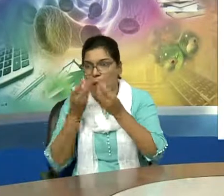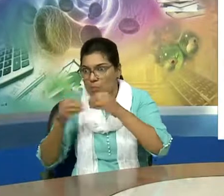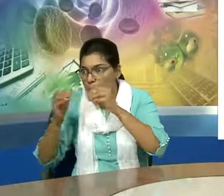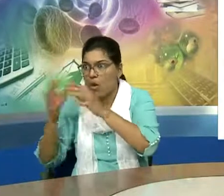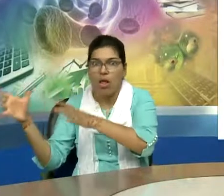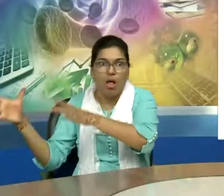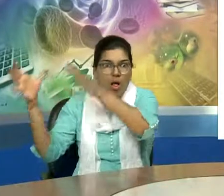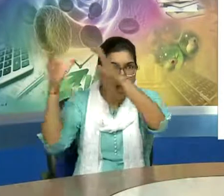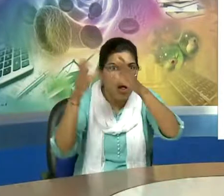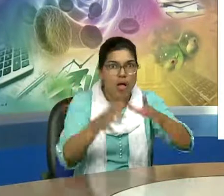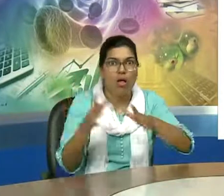in pots.